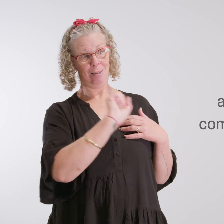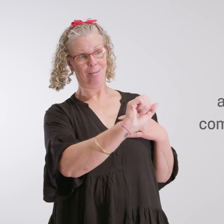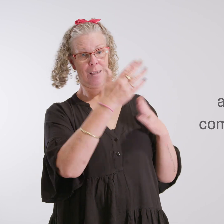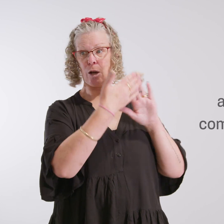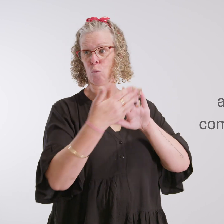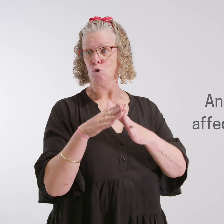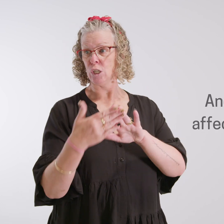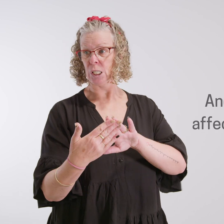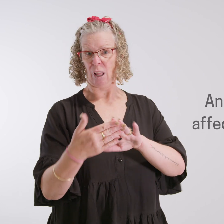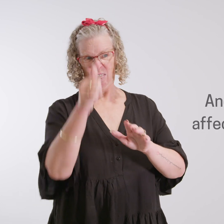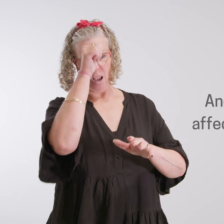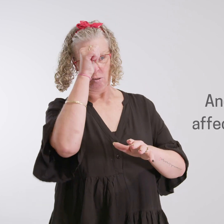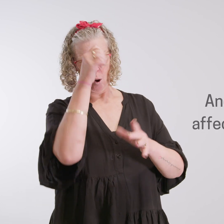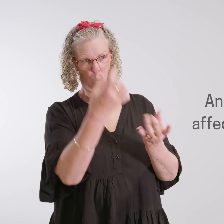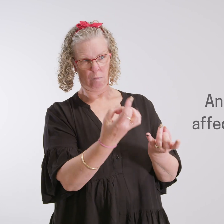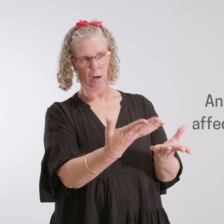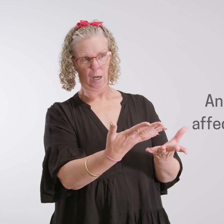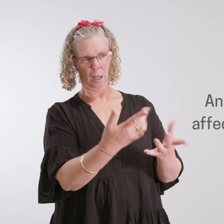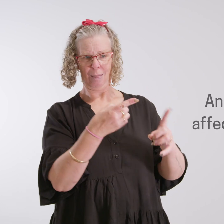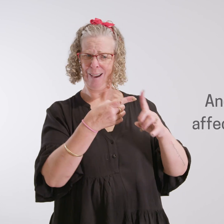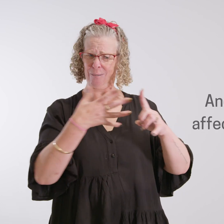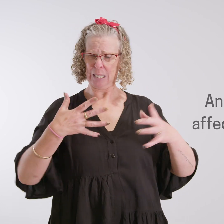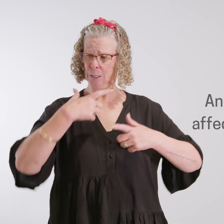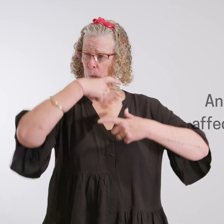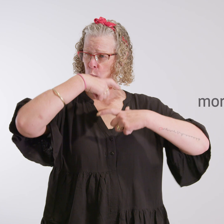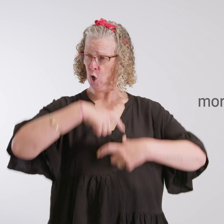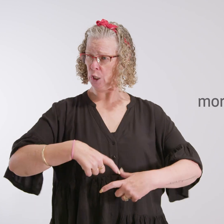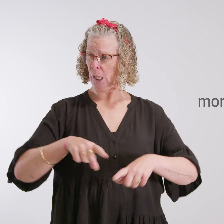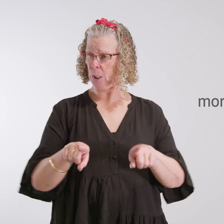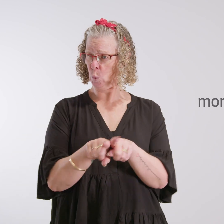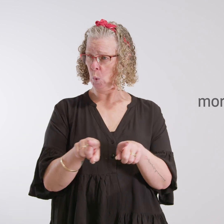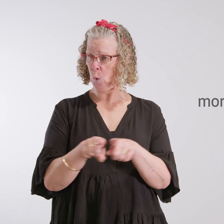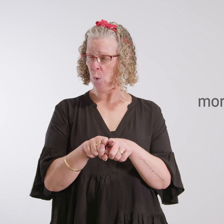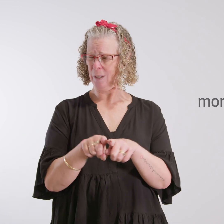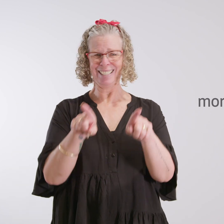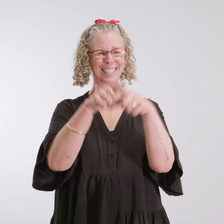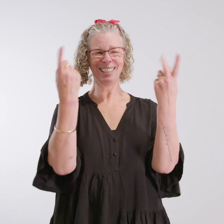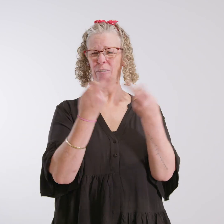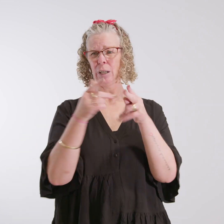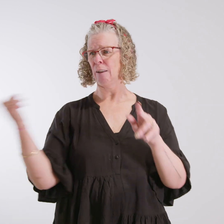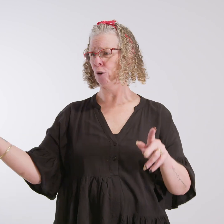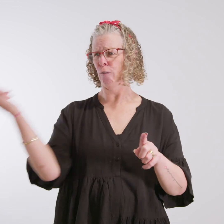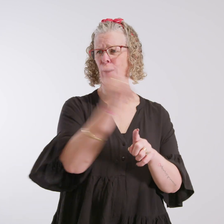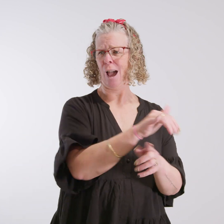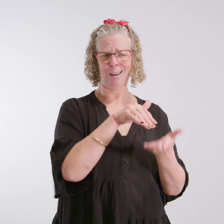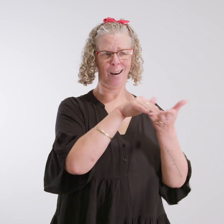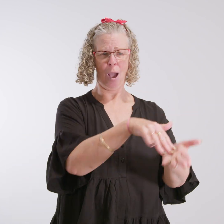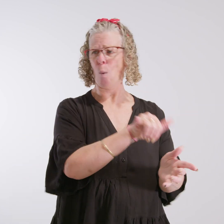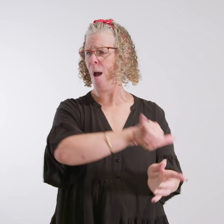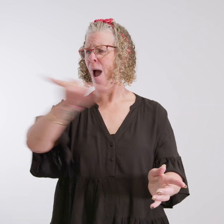know. And that really, really affects them personally. More so than someone that's flying in than flying out, so to